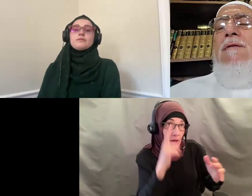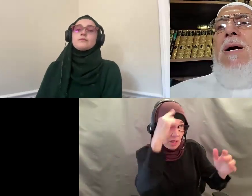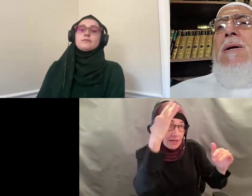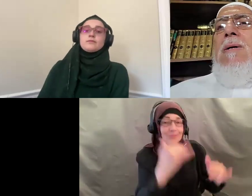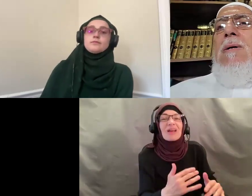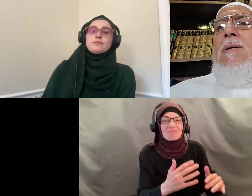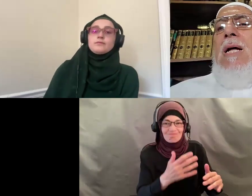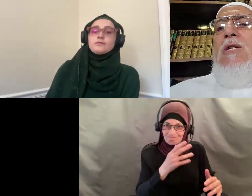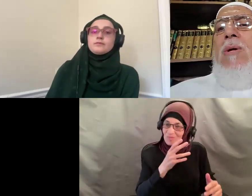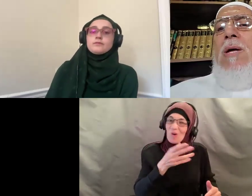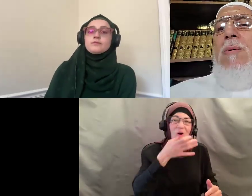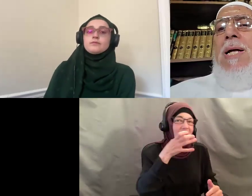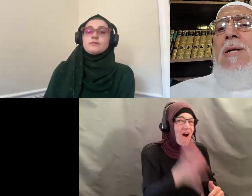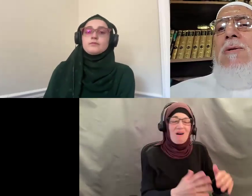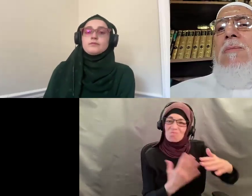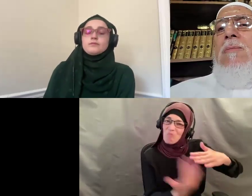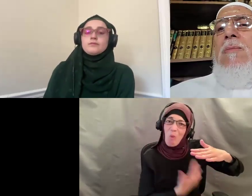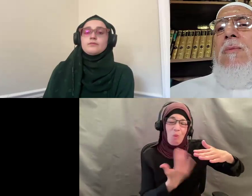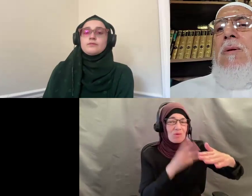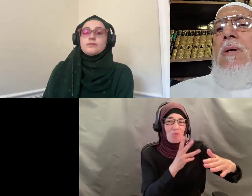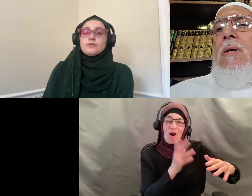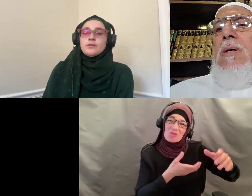in hellfire. That's what they will get.